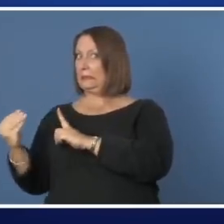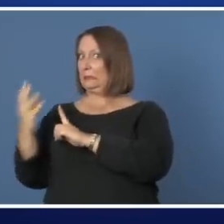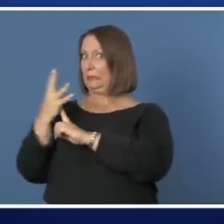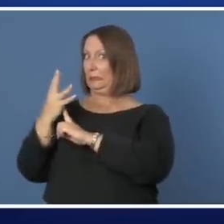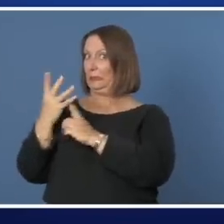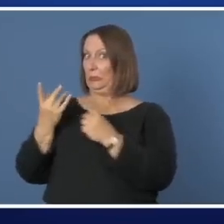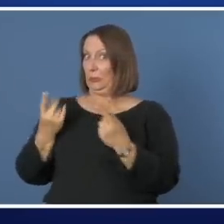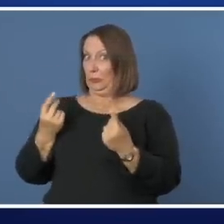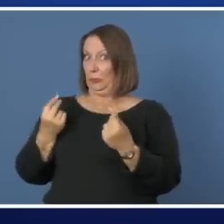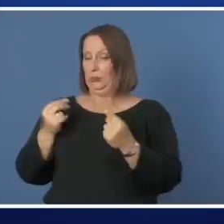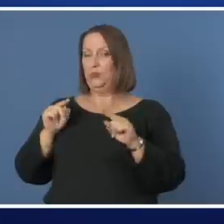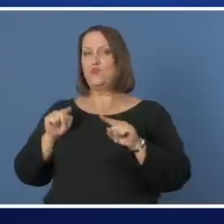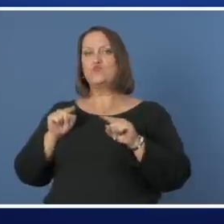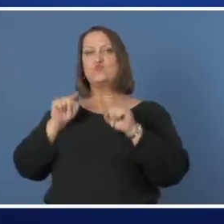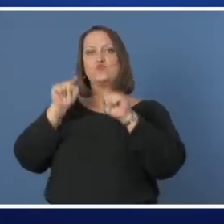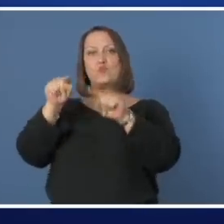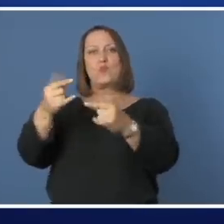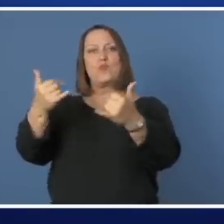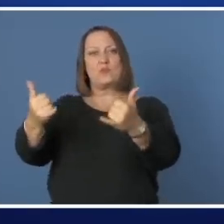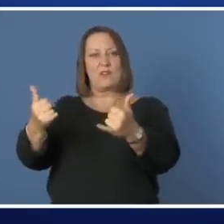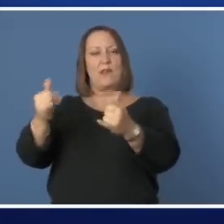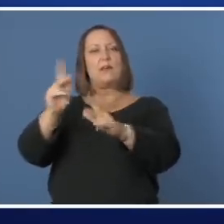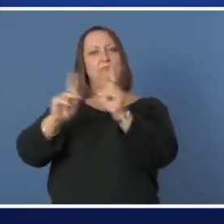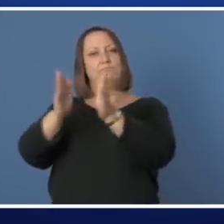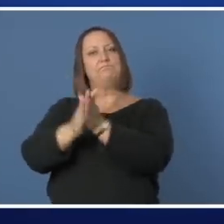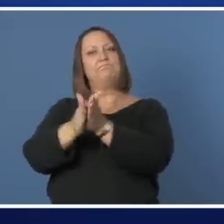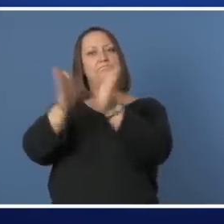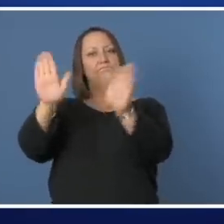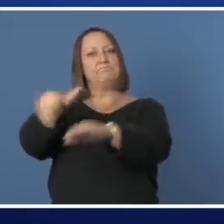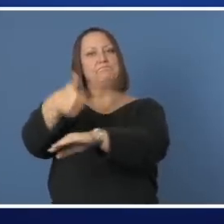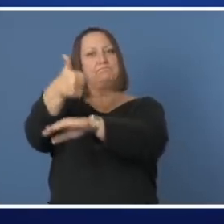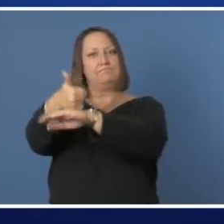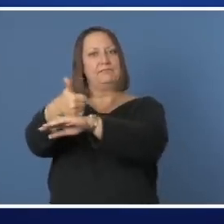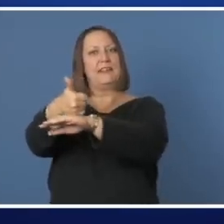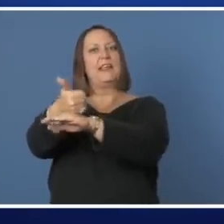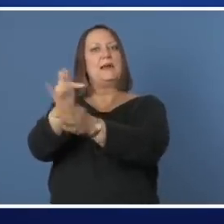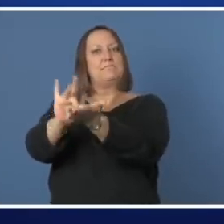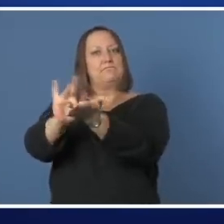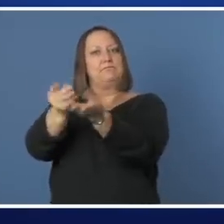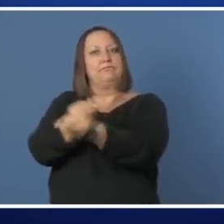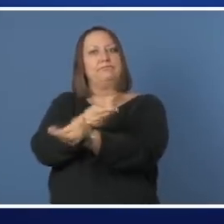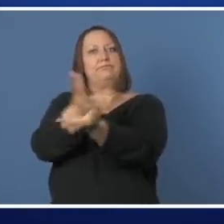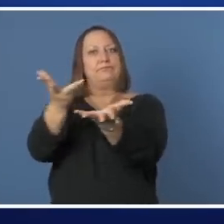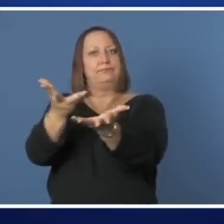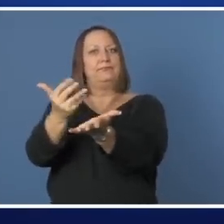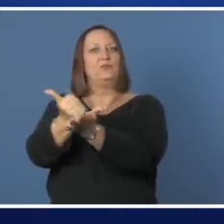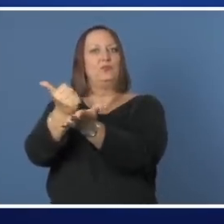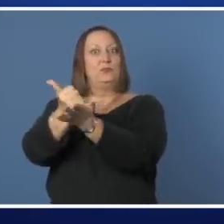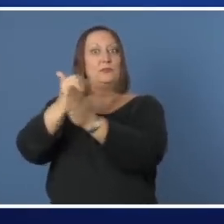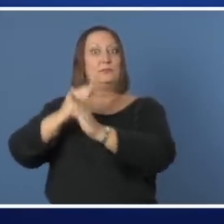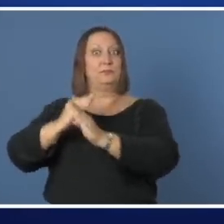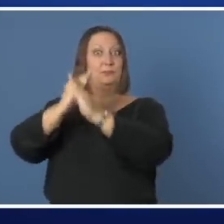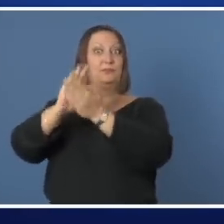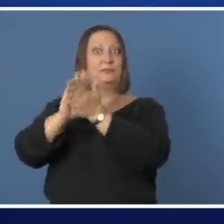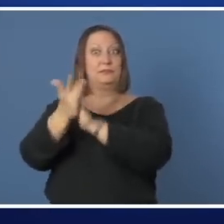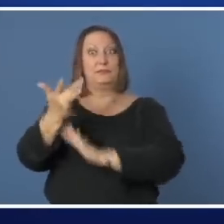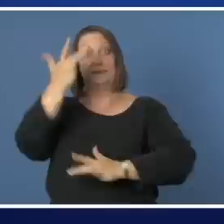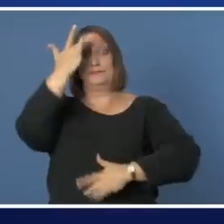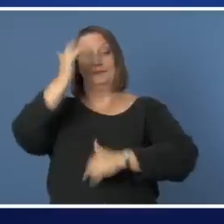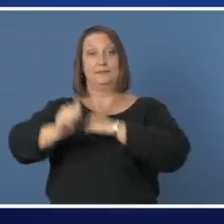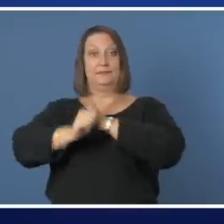exposure to smallpox go now to a public health dispensing site for preventive care